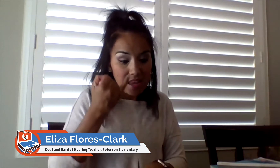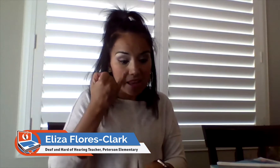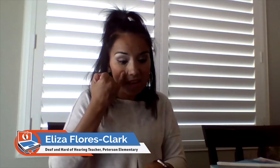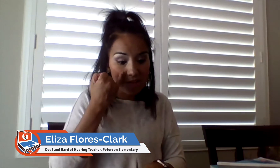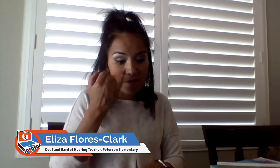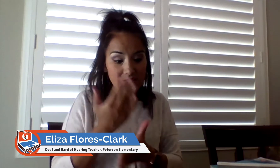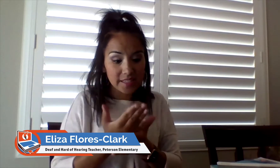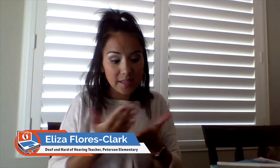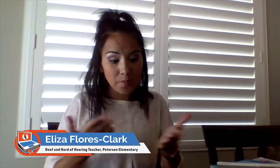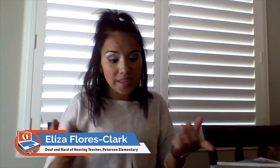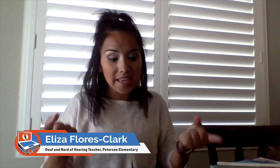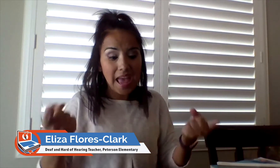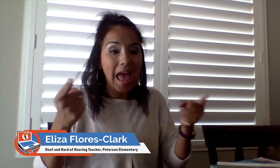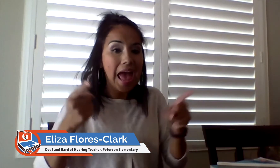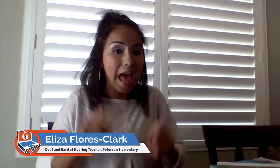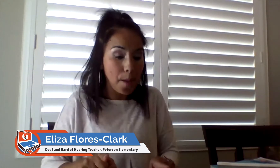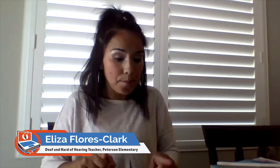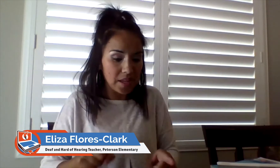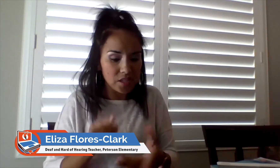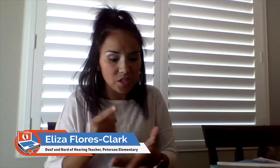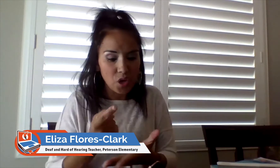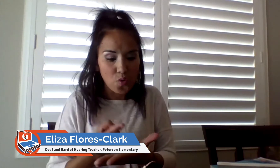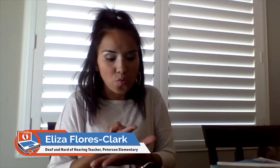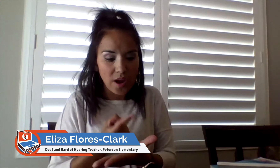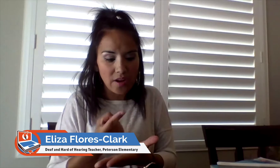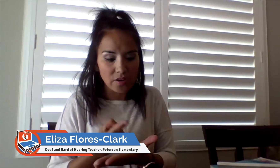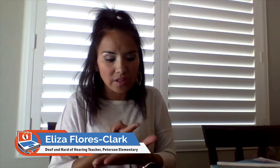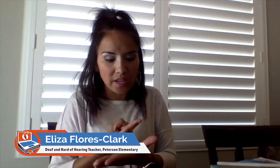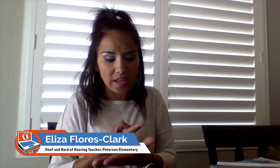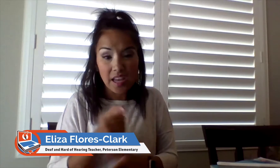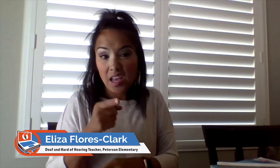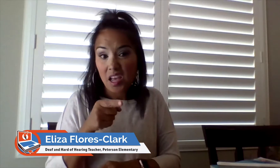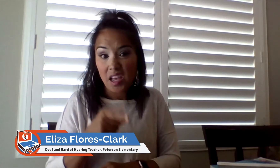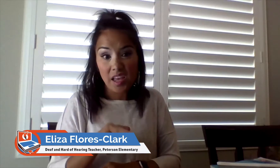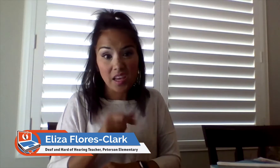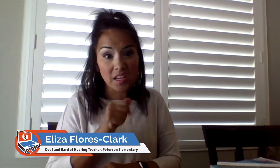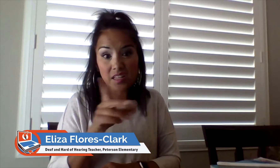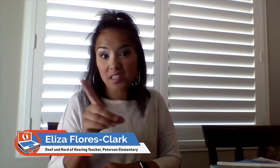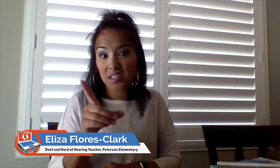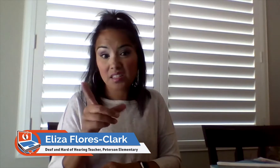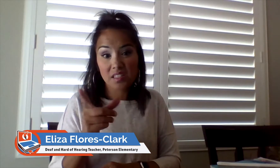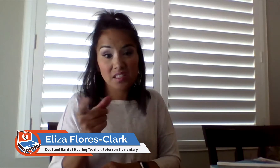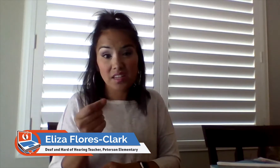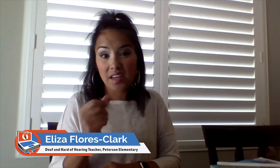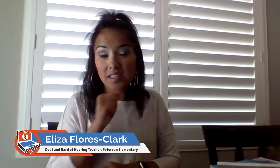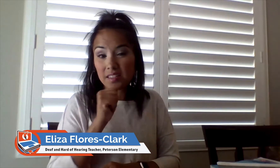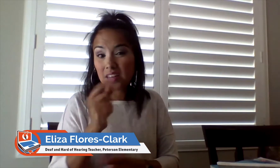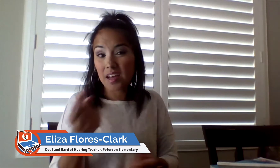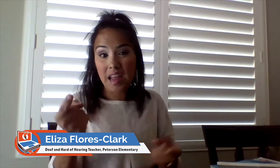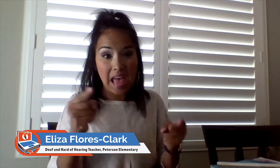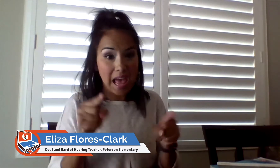If something happens rarely, it does not